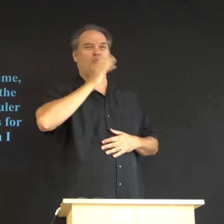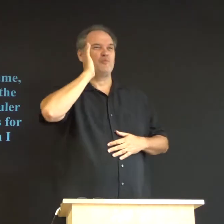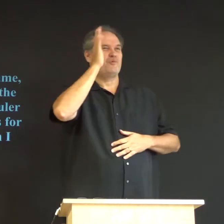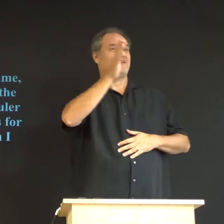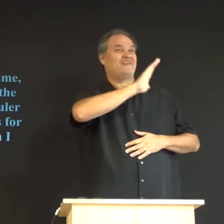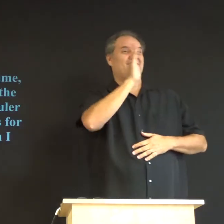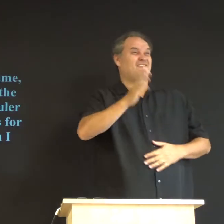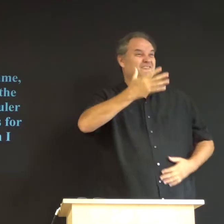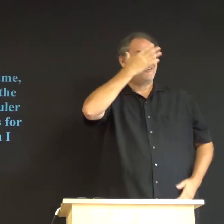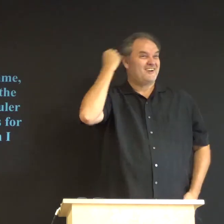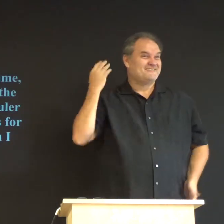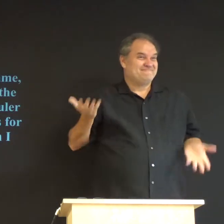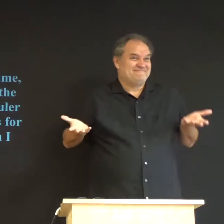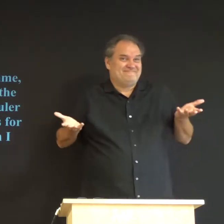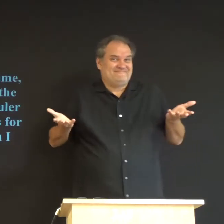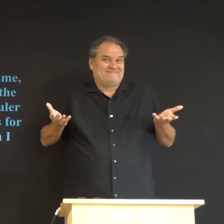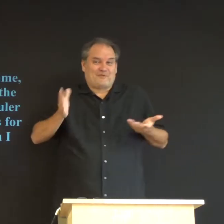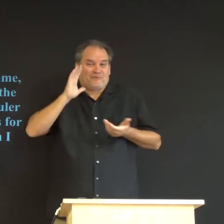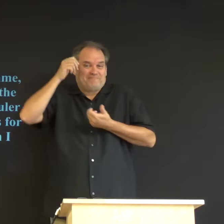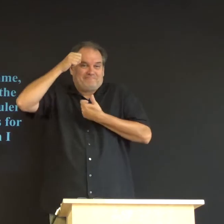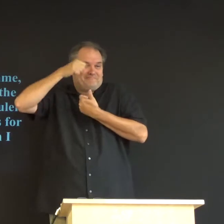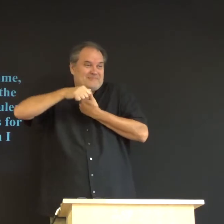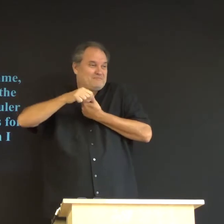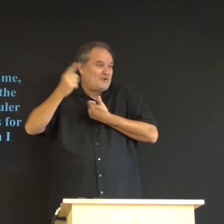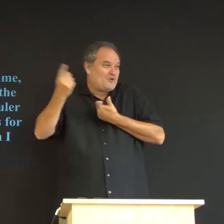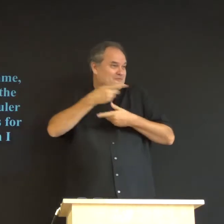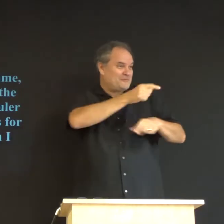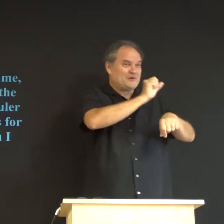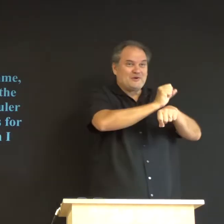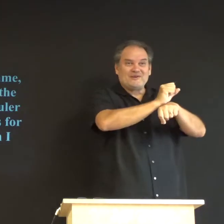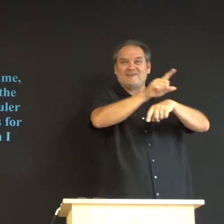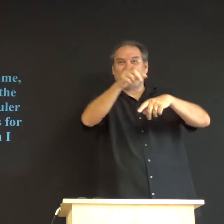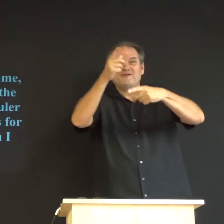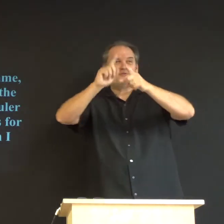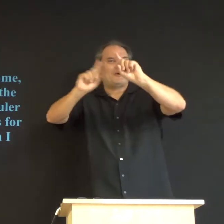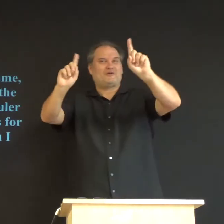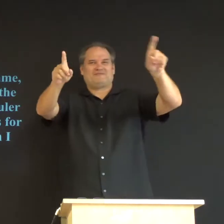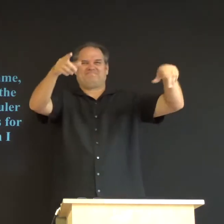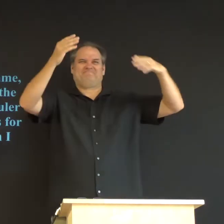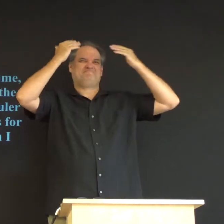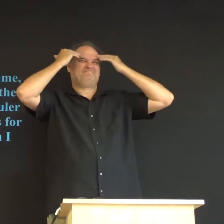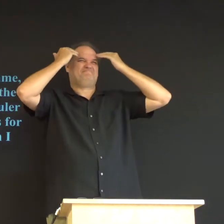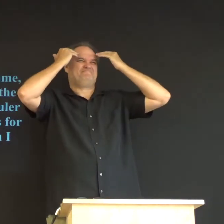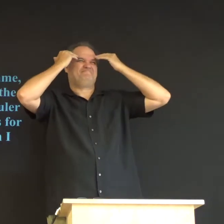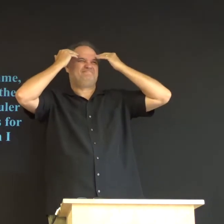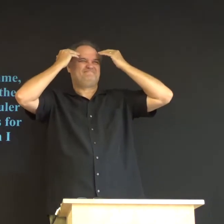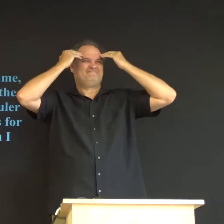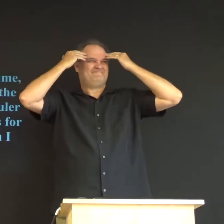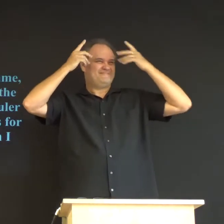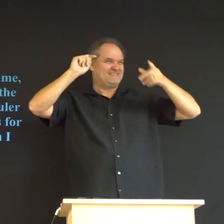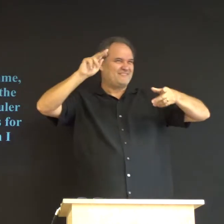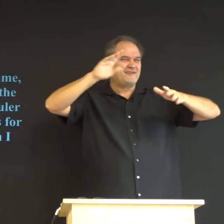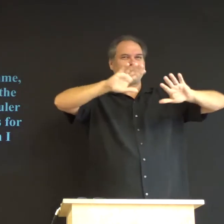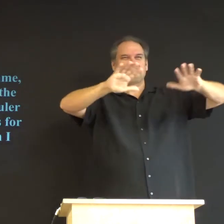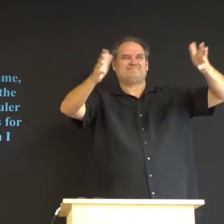happened. You guys will never forget it, those who were around at that time. Some of you at work, some of you are wherever.